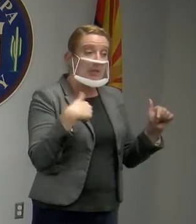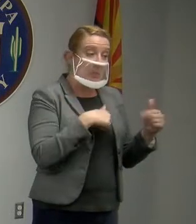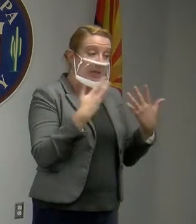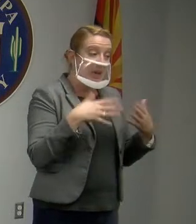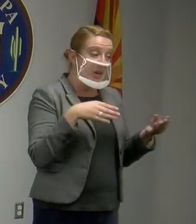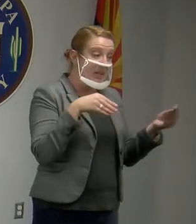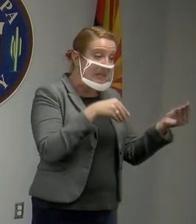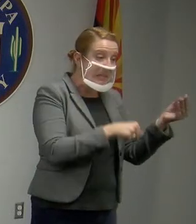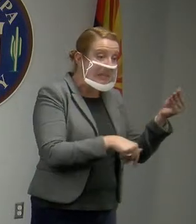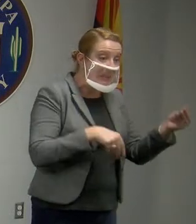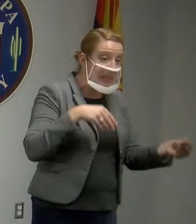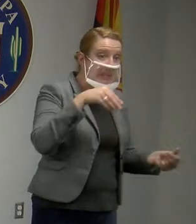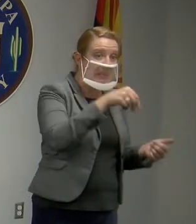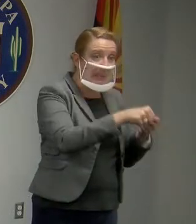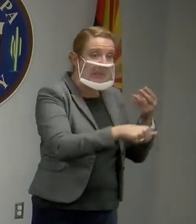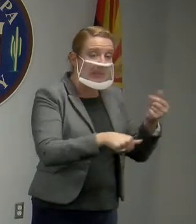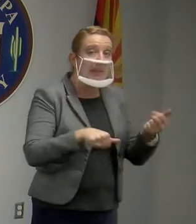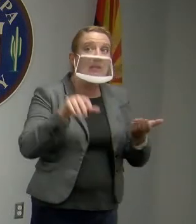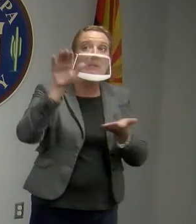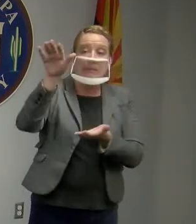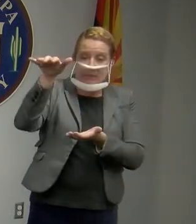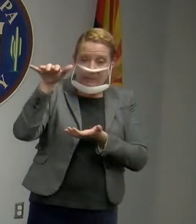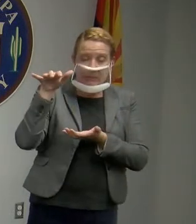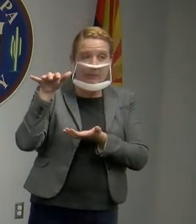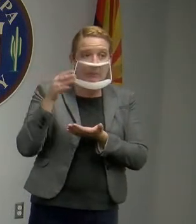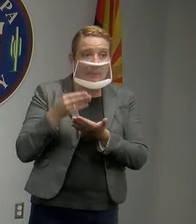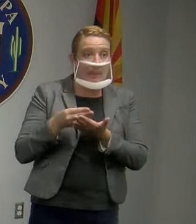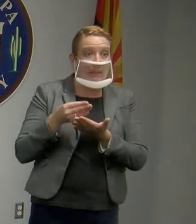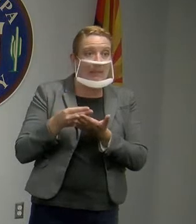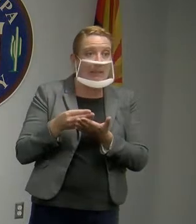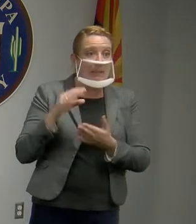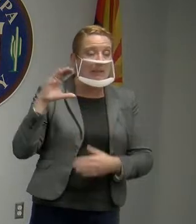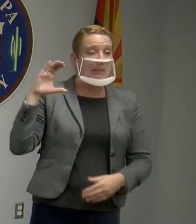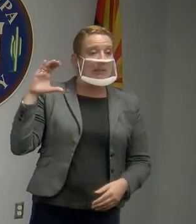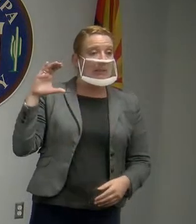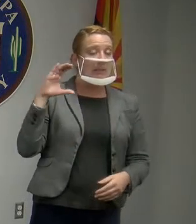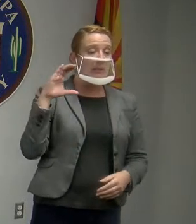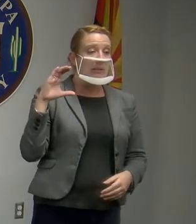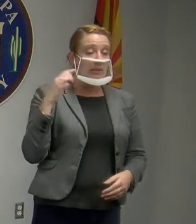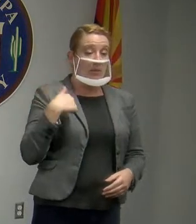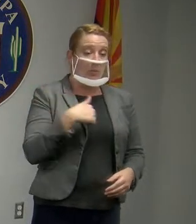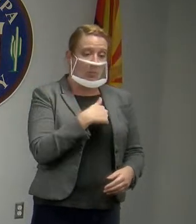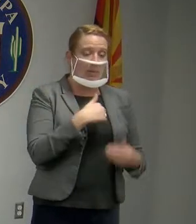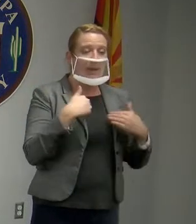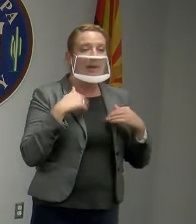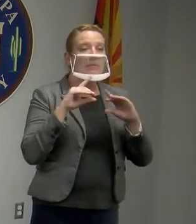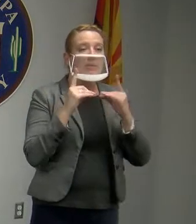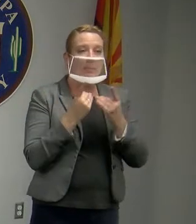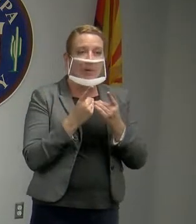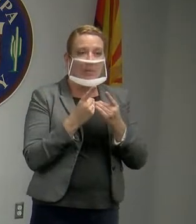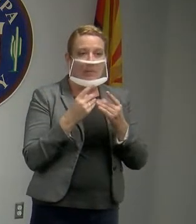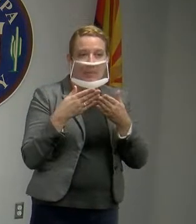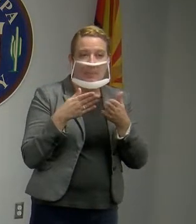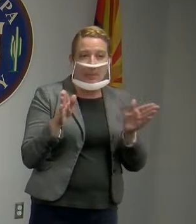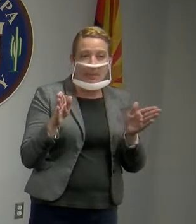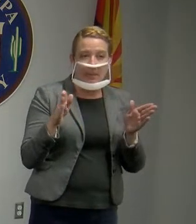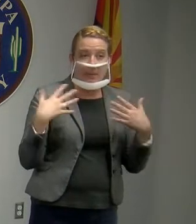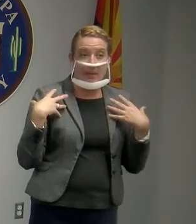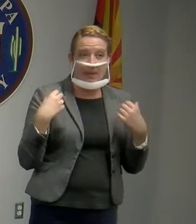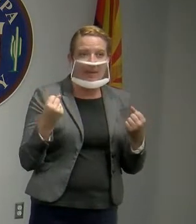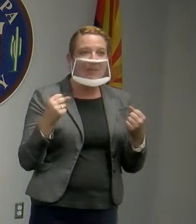there was a lot to consider here because we have a Department of Public Health. No other cities and towns in the state of Arizona have a Department of Public